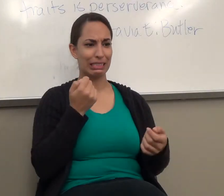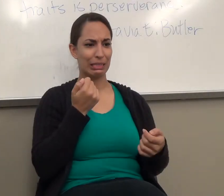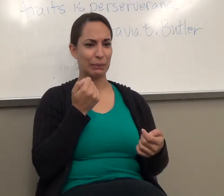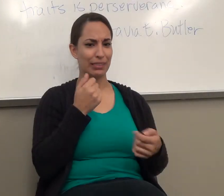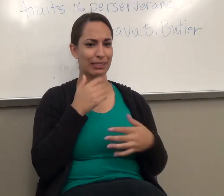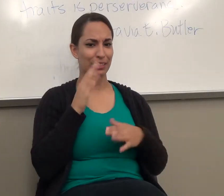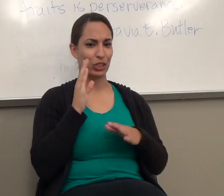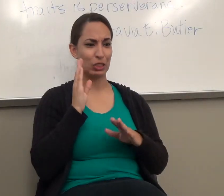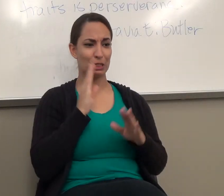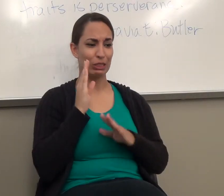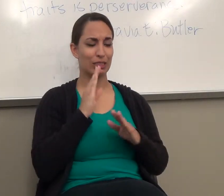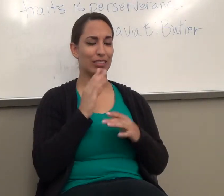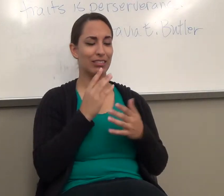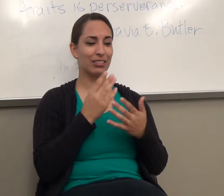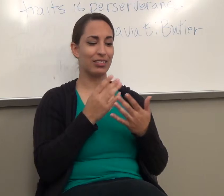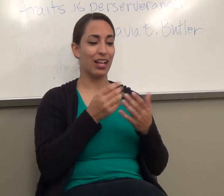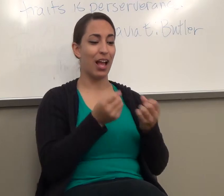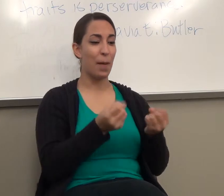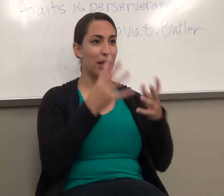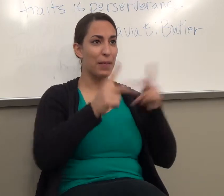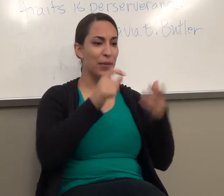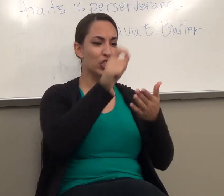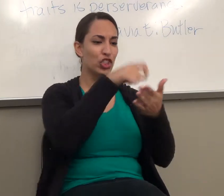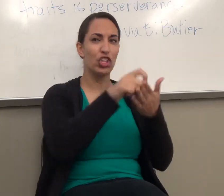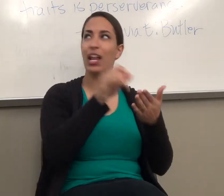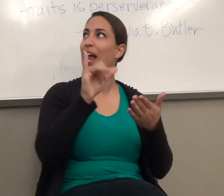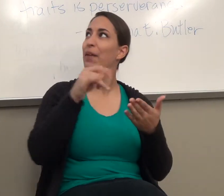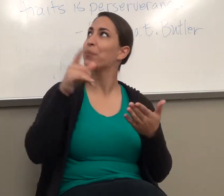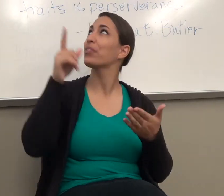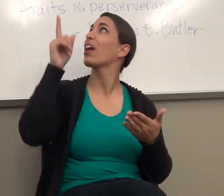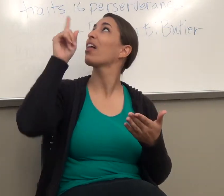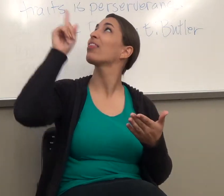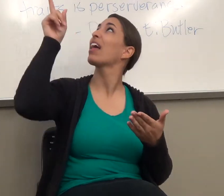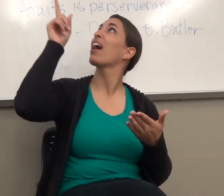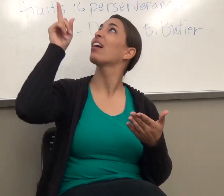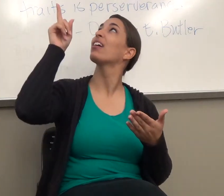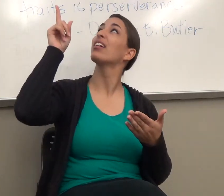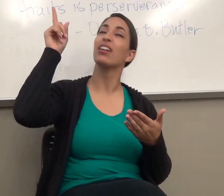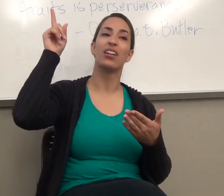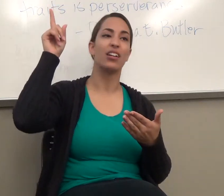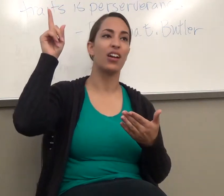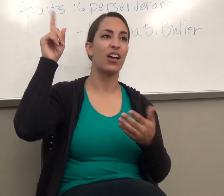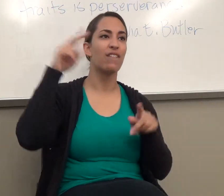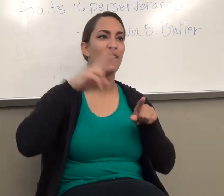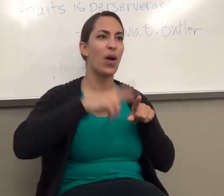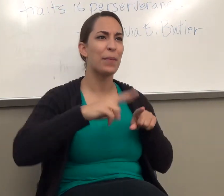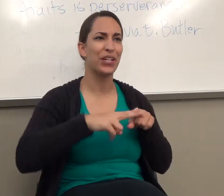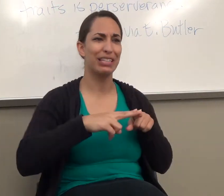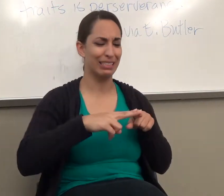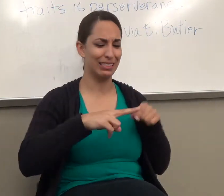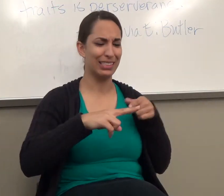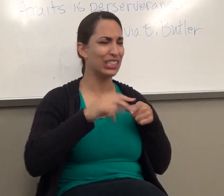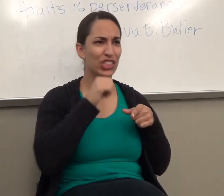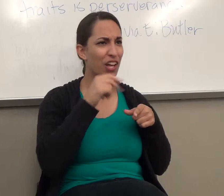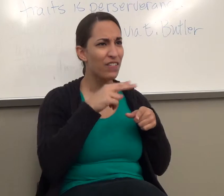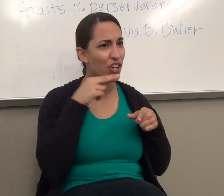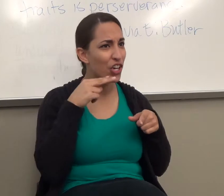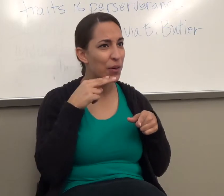circled things like this. Is this a verb? No, that's a noun. It's